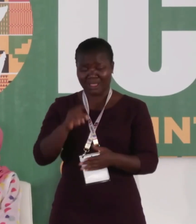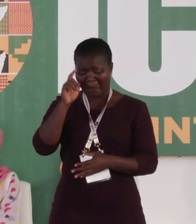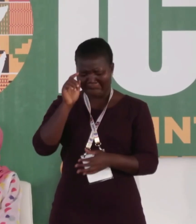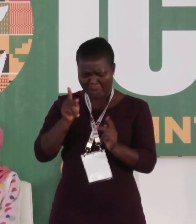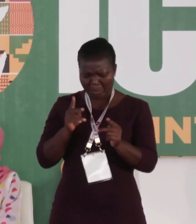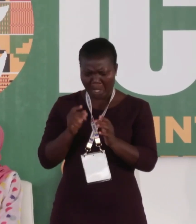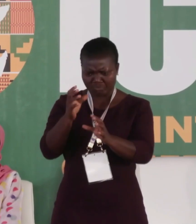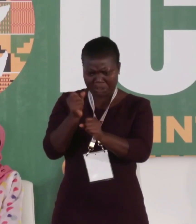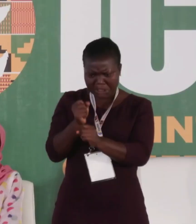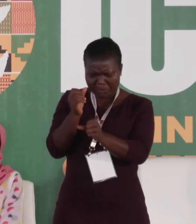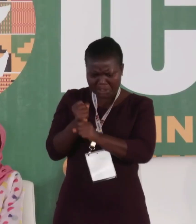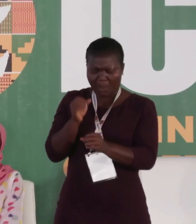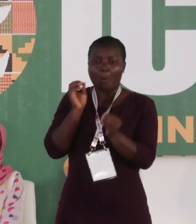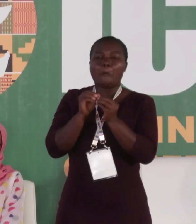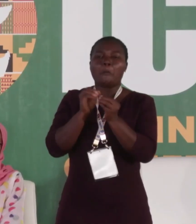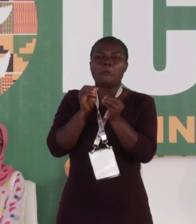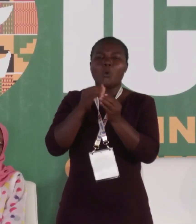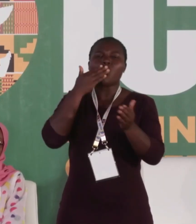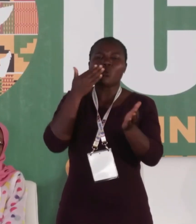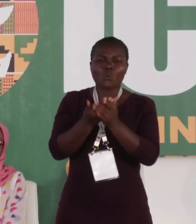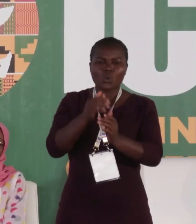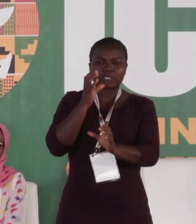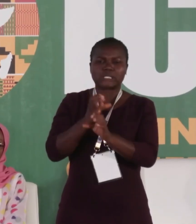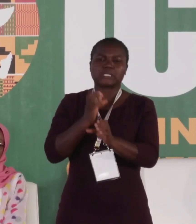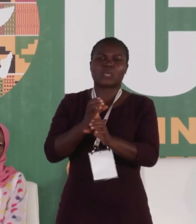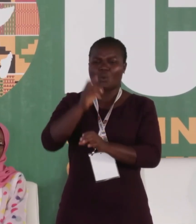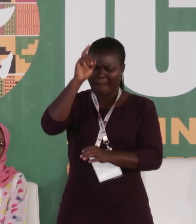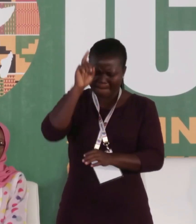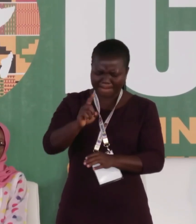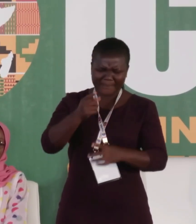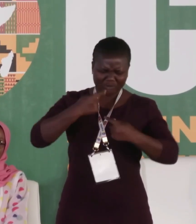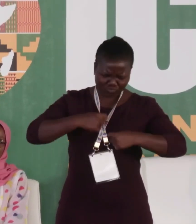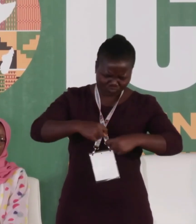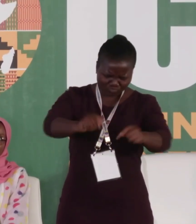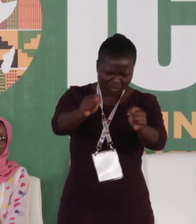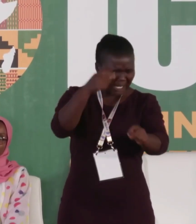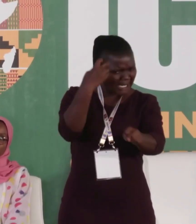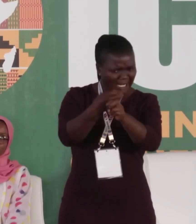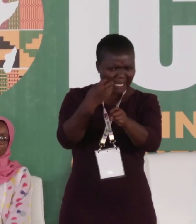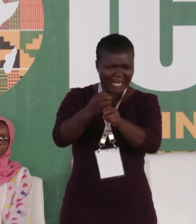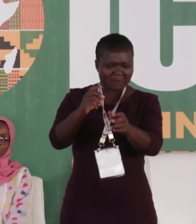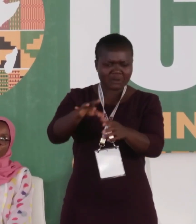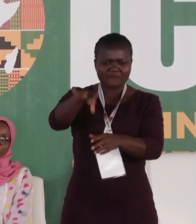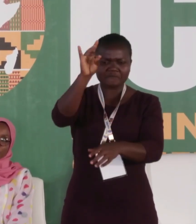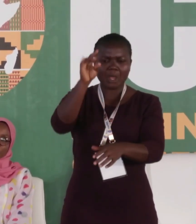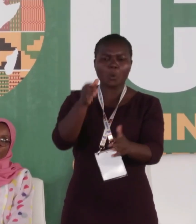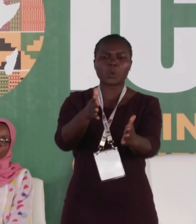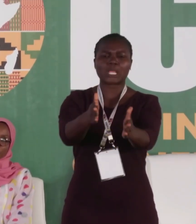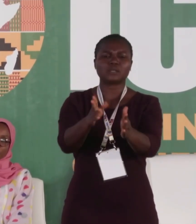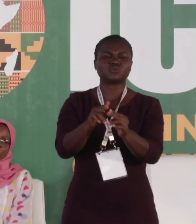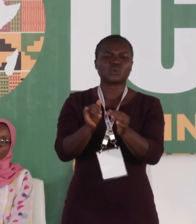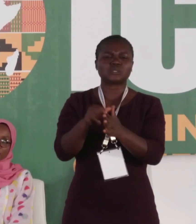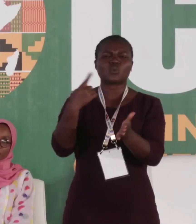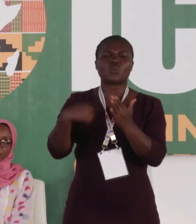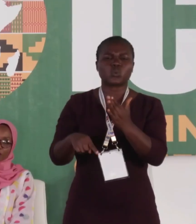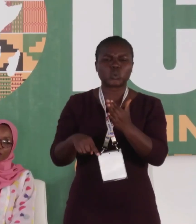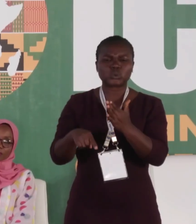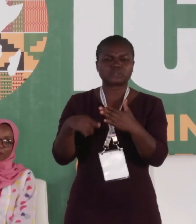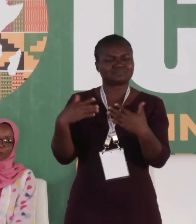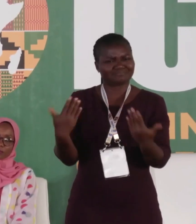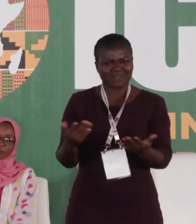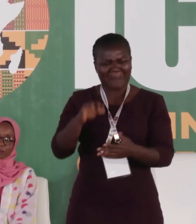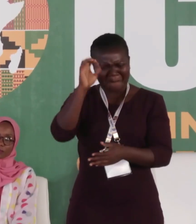healthcare continuity, we must strive to find a way to either give them an allowance that will say it's an allowance